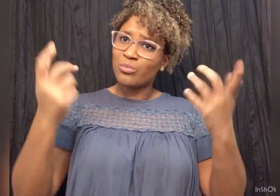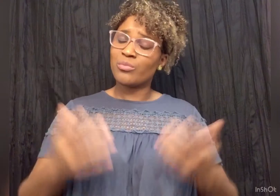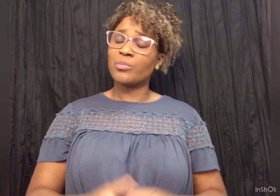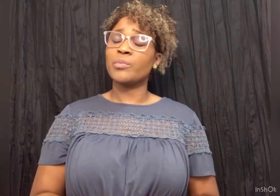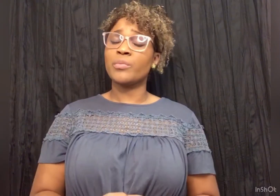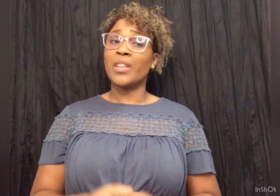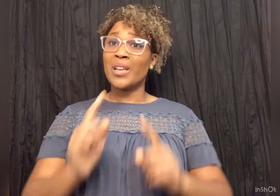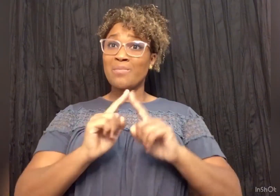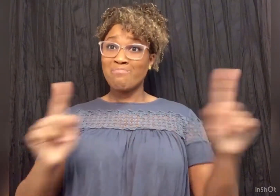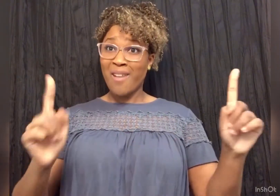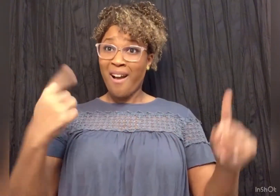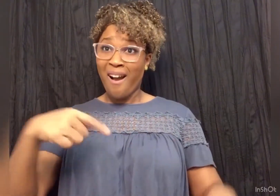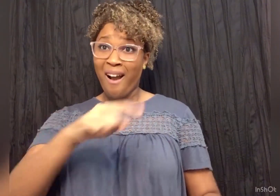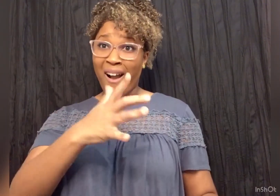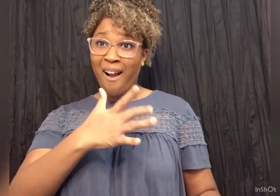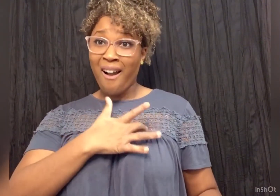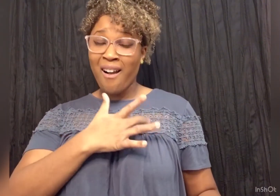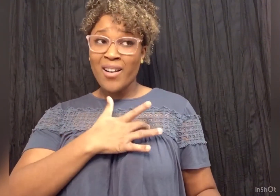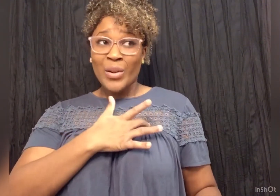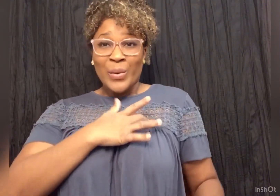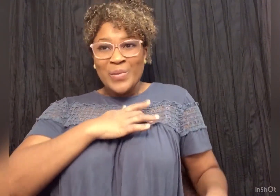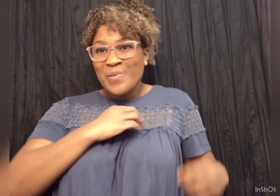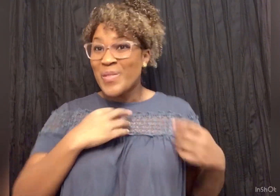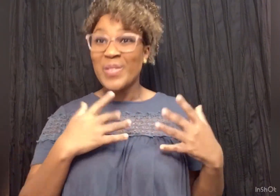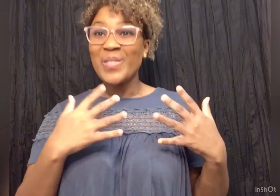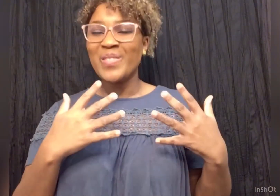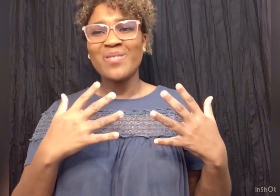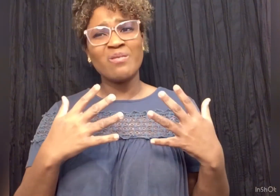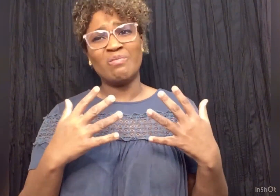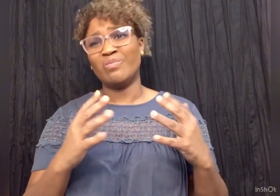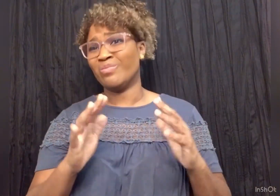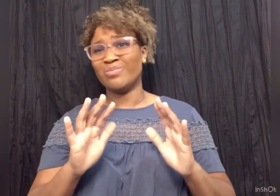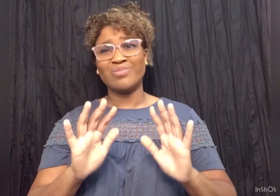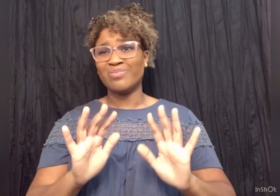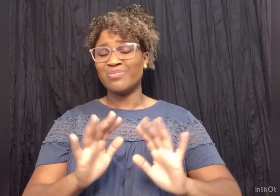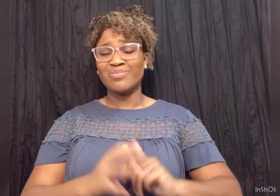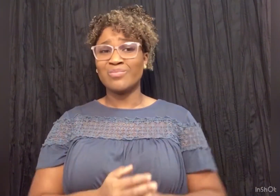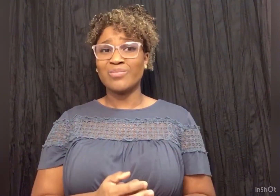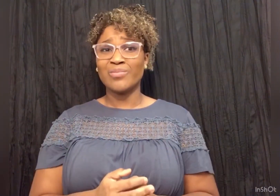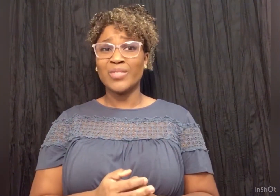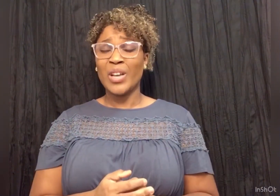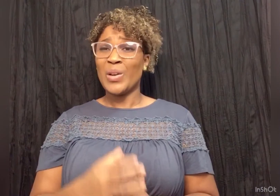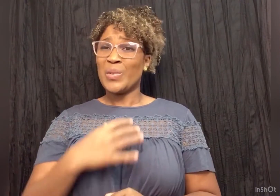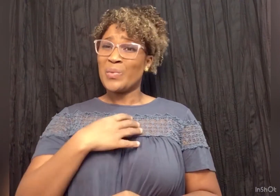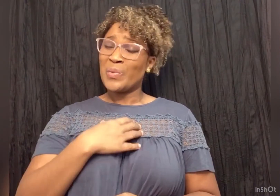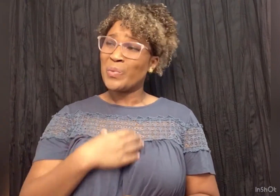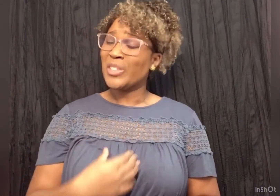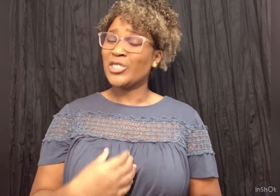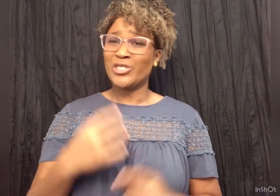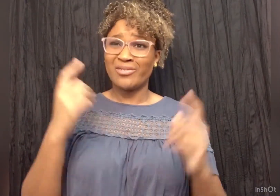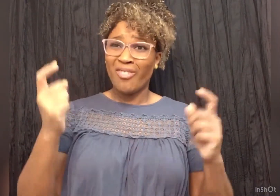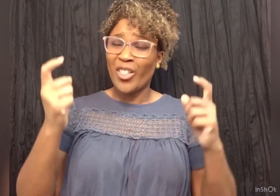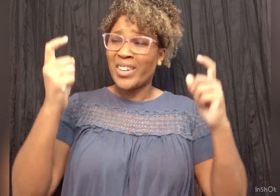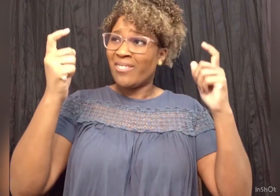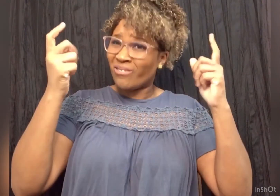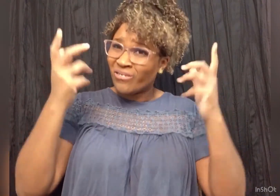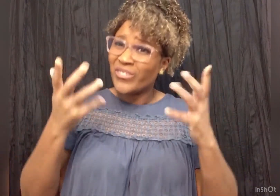But our hearts were not in it. We wished the holiday would end so as not to have